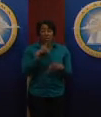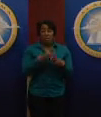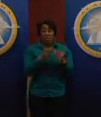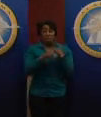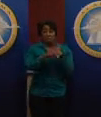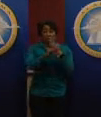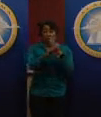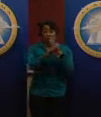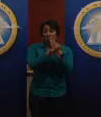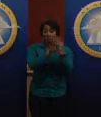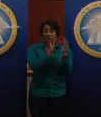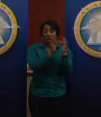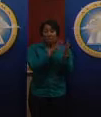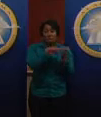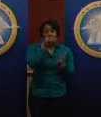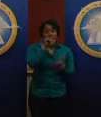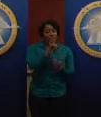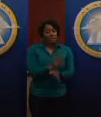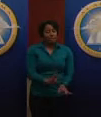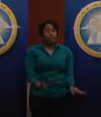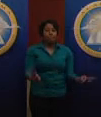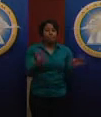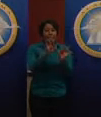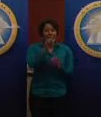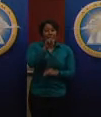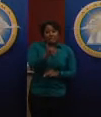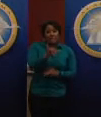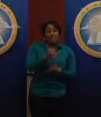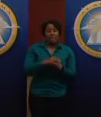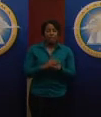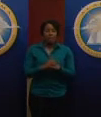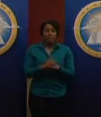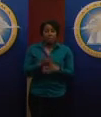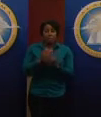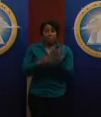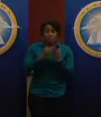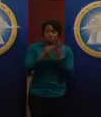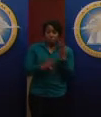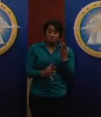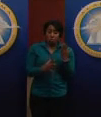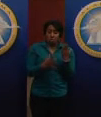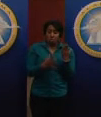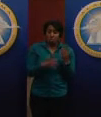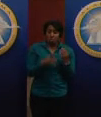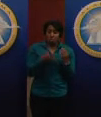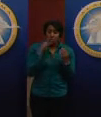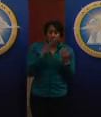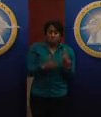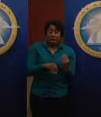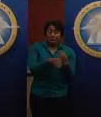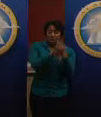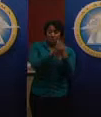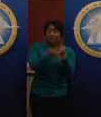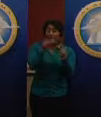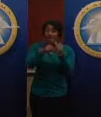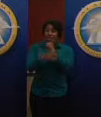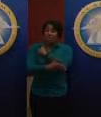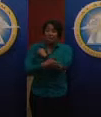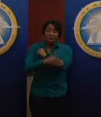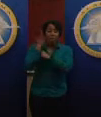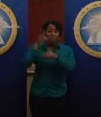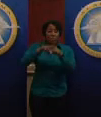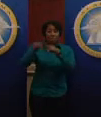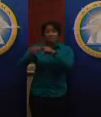this. Because even though some students are choosing to do remote learning, and it changes from county to county. I told you statewide it's